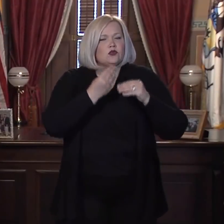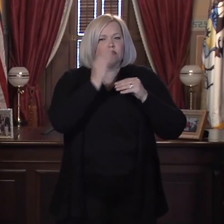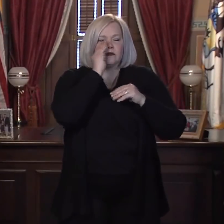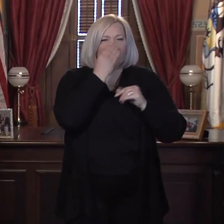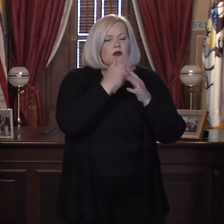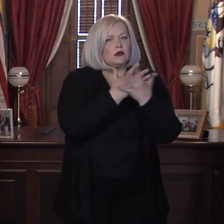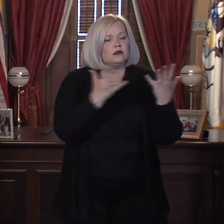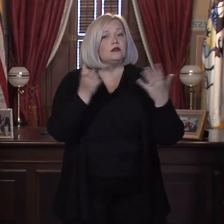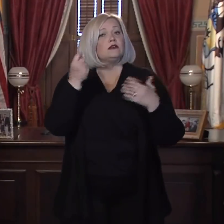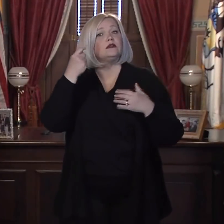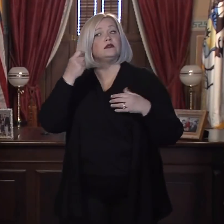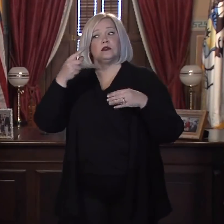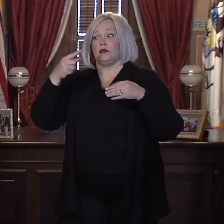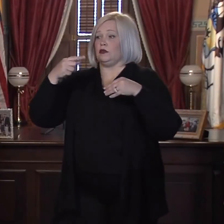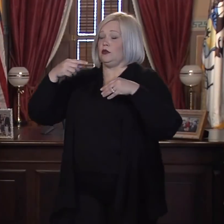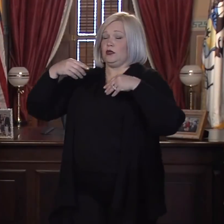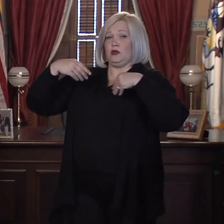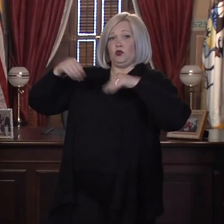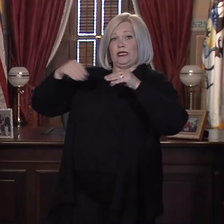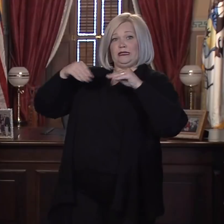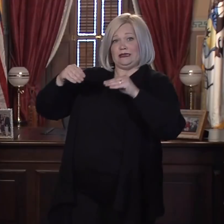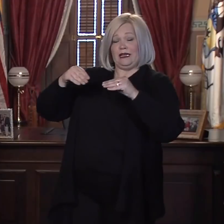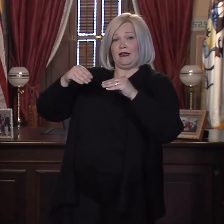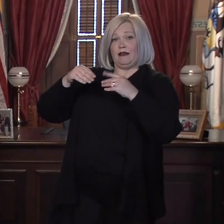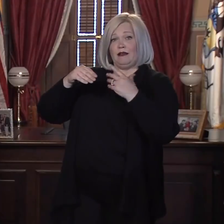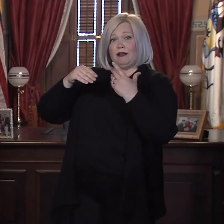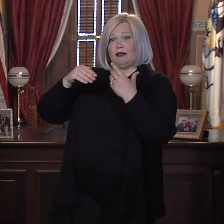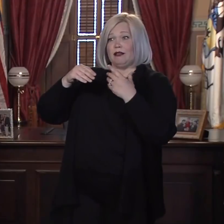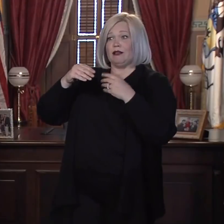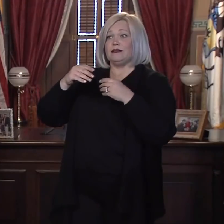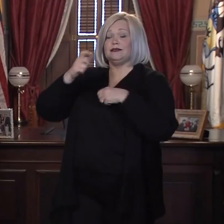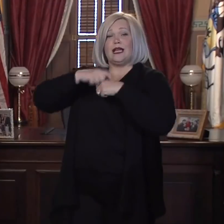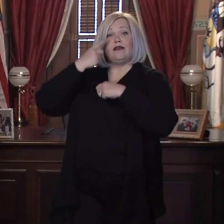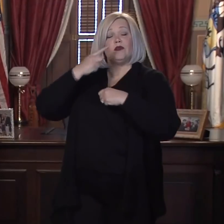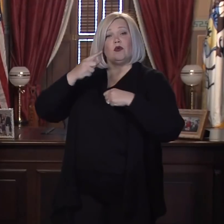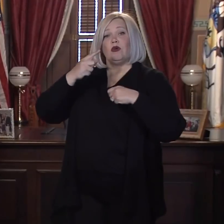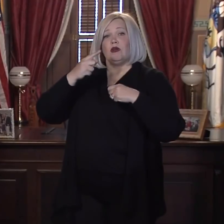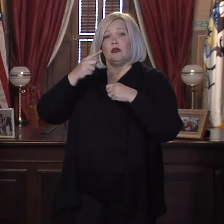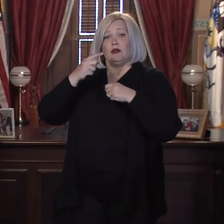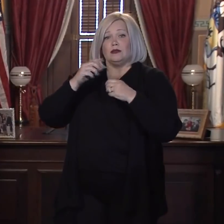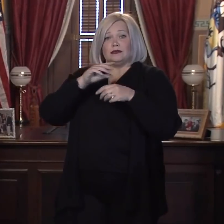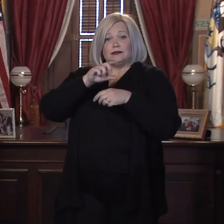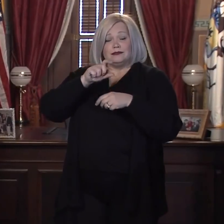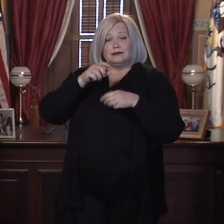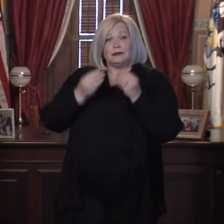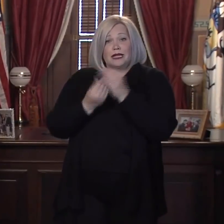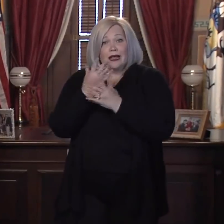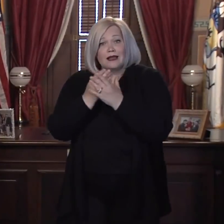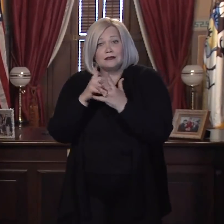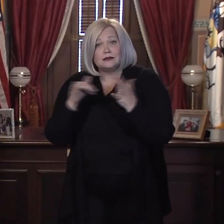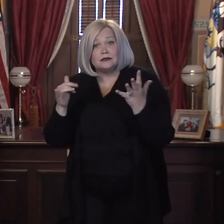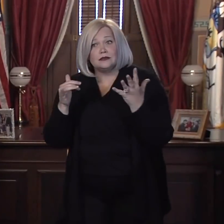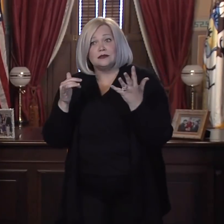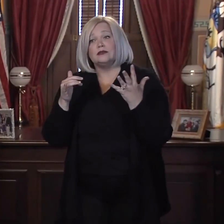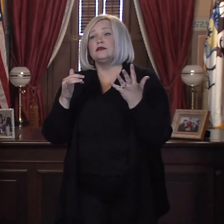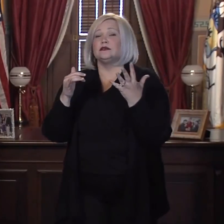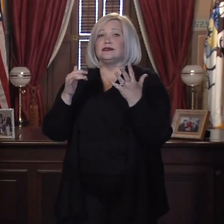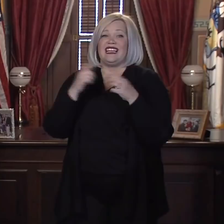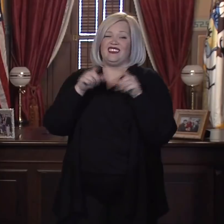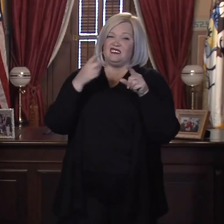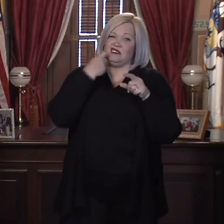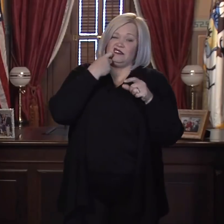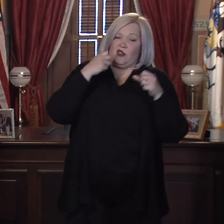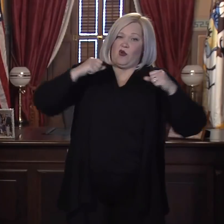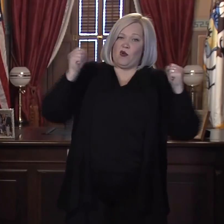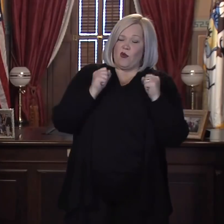peak retail season in Michigan is still a few weeks away. And with the cold weather that we've had, it could be delayed even